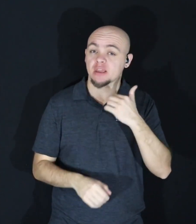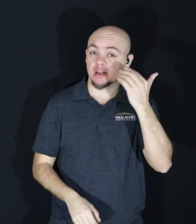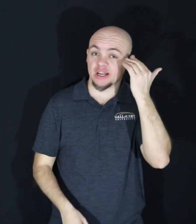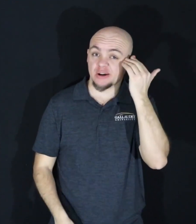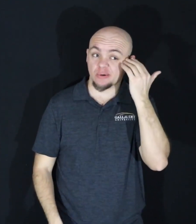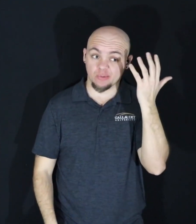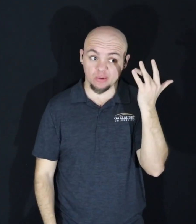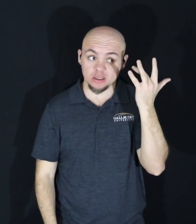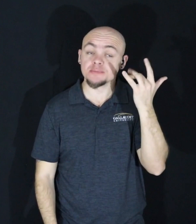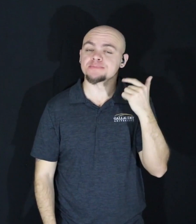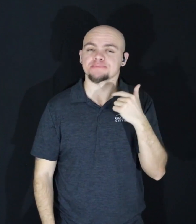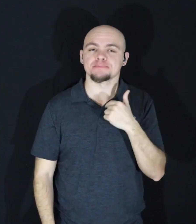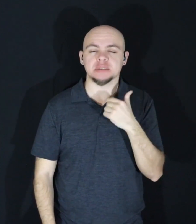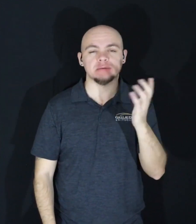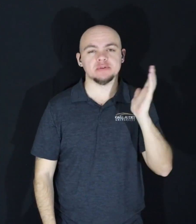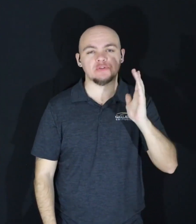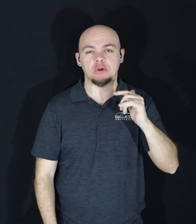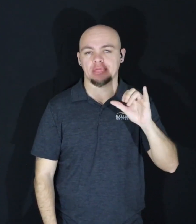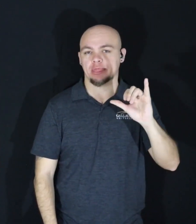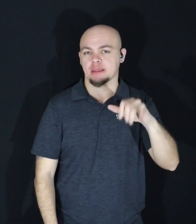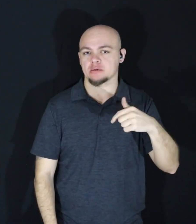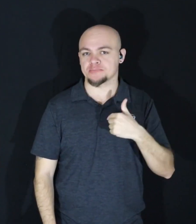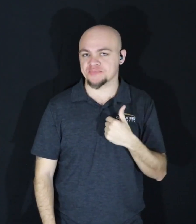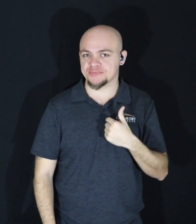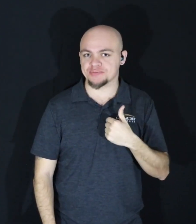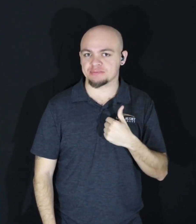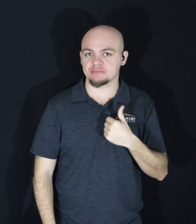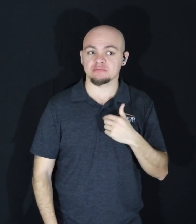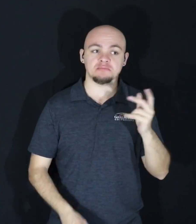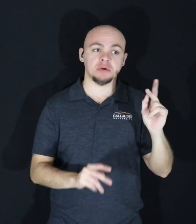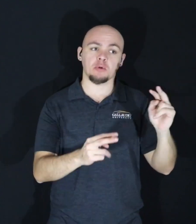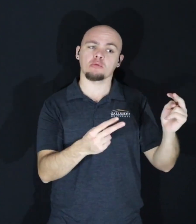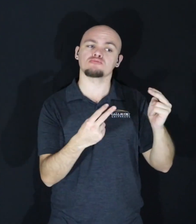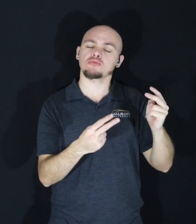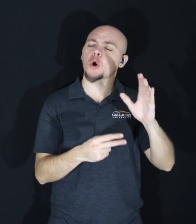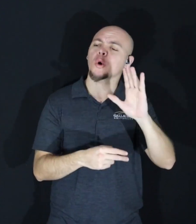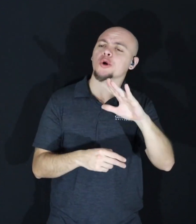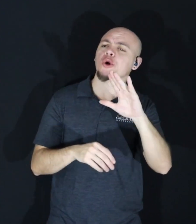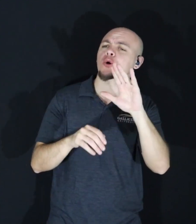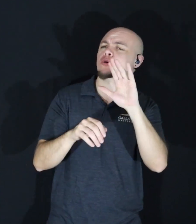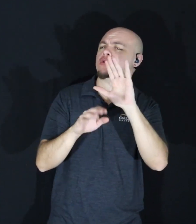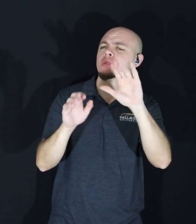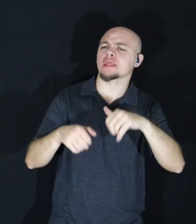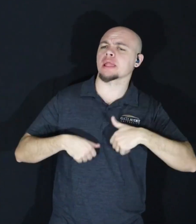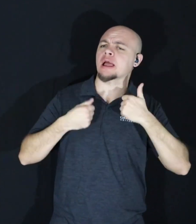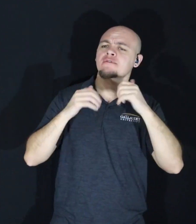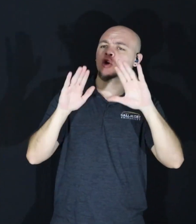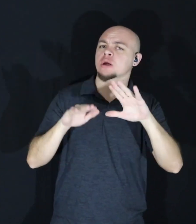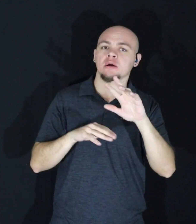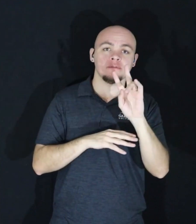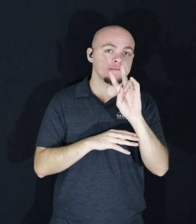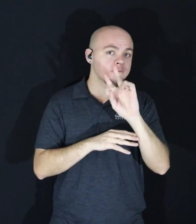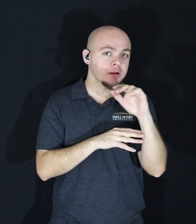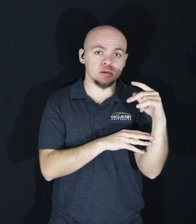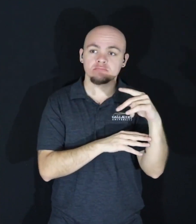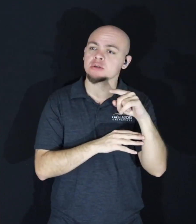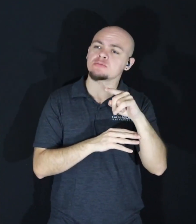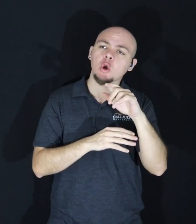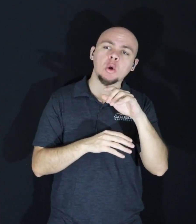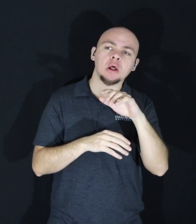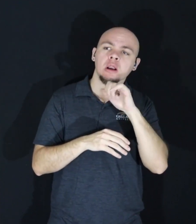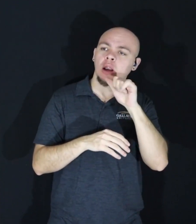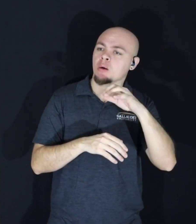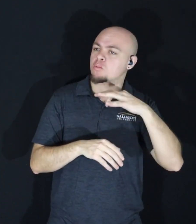those women. I had what many thought was a great life. I was the vice president at a well-known local nonprofit. I have